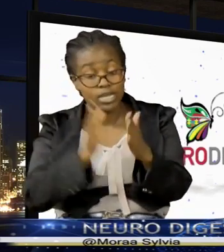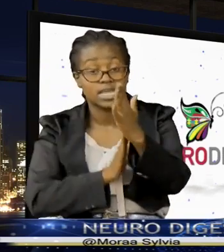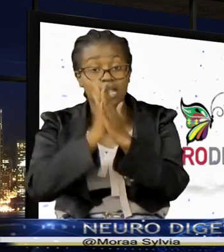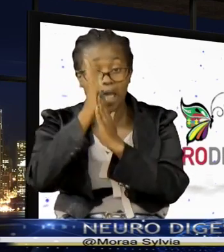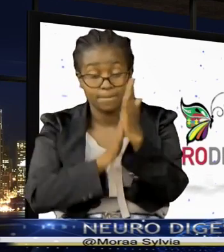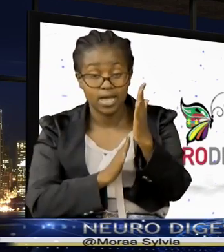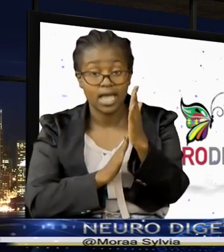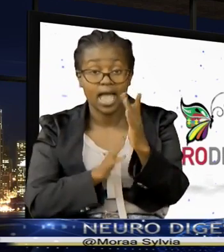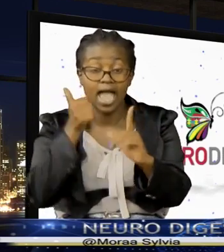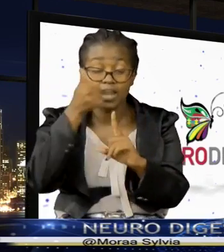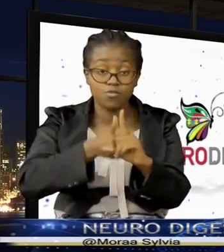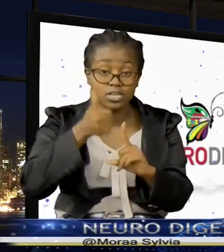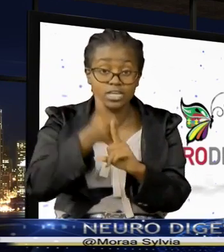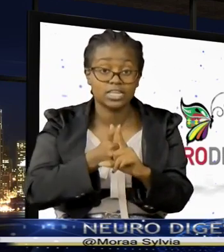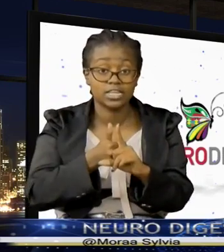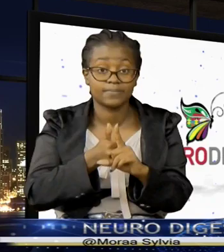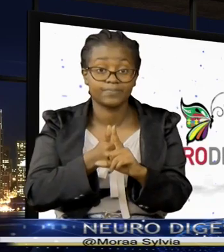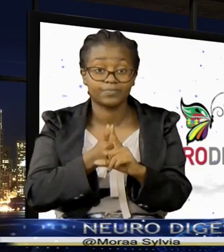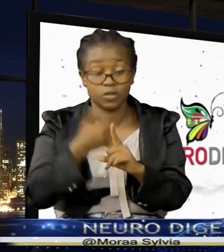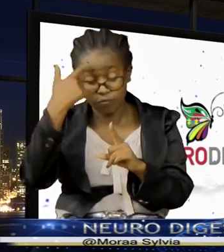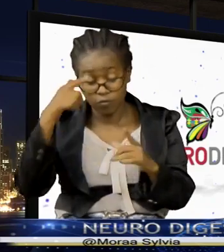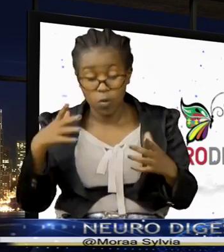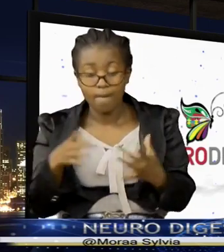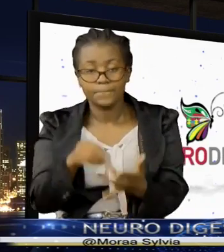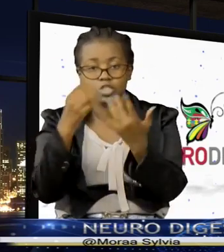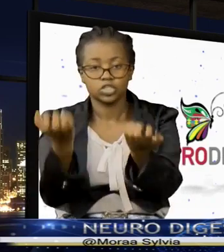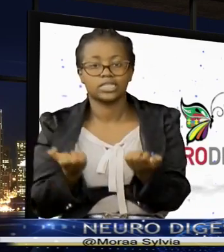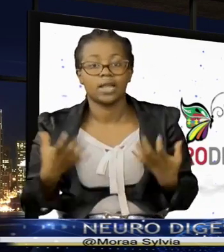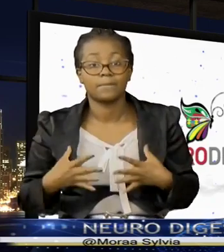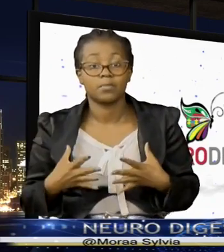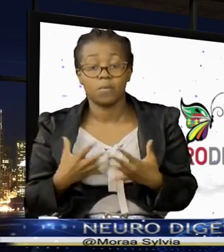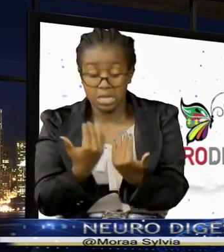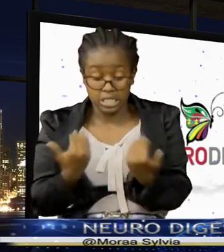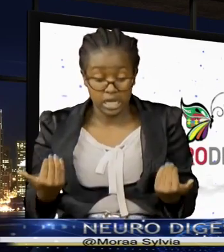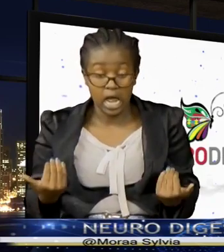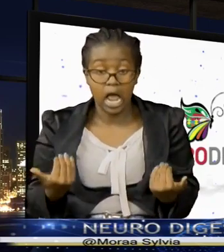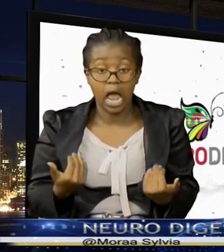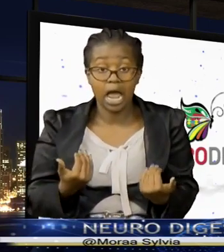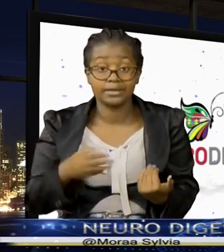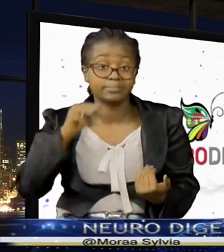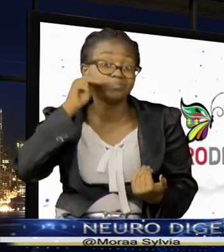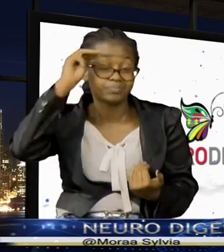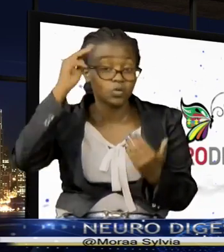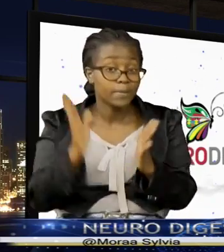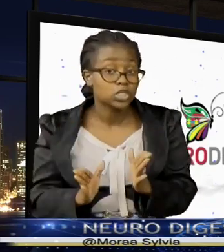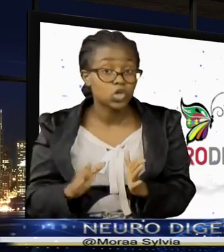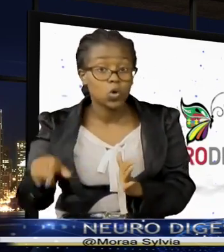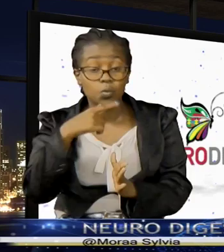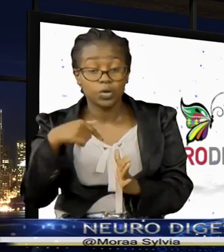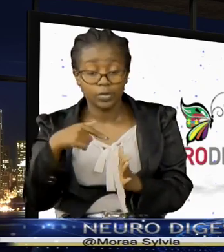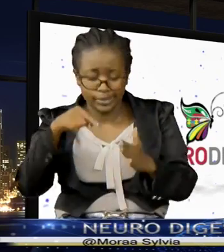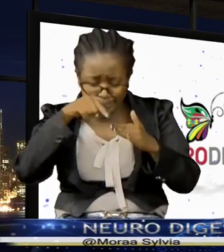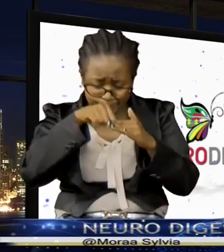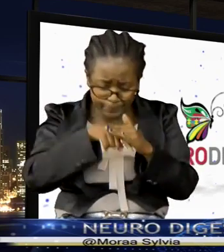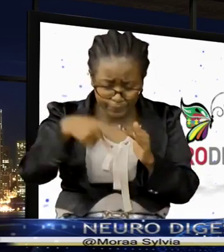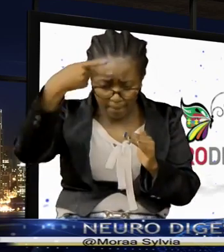inspire, advocate, and rally for special needs persons, be it a child, an adult. We will look to go into